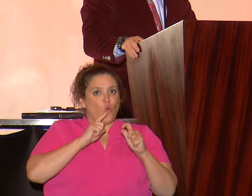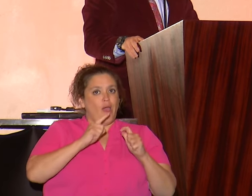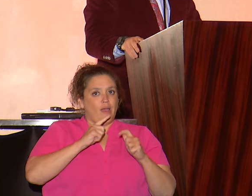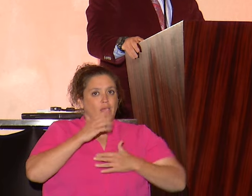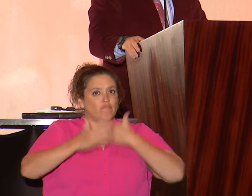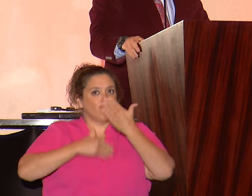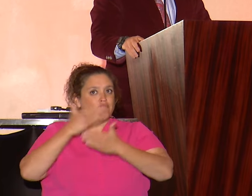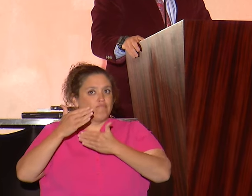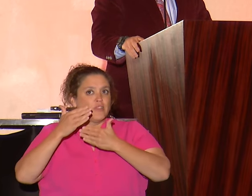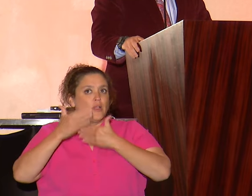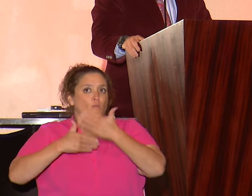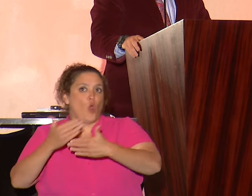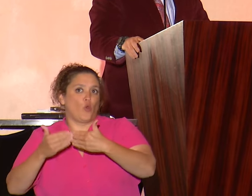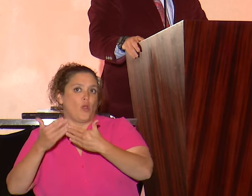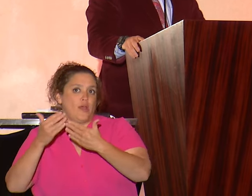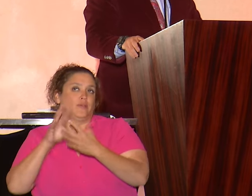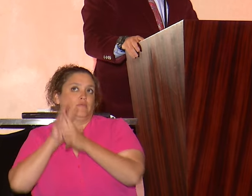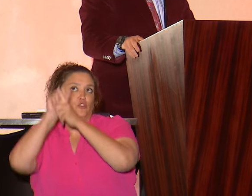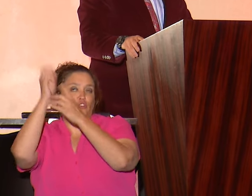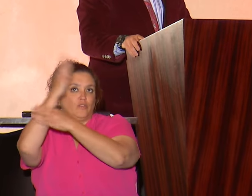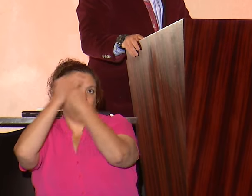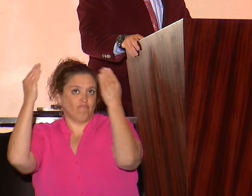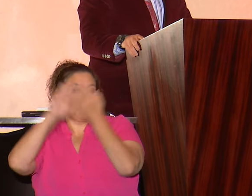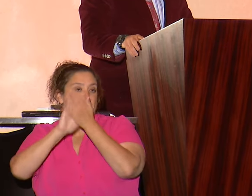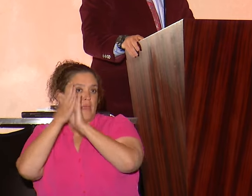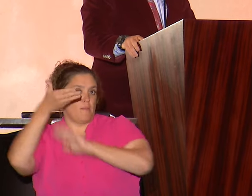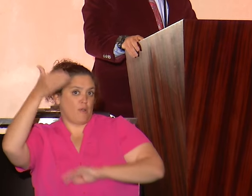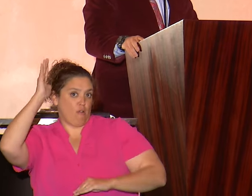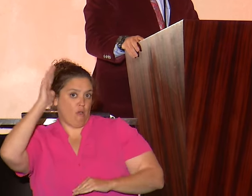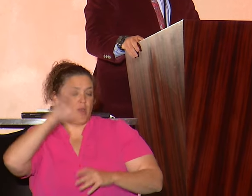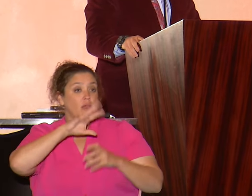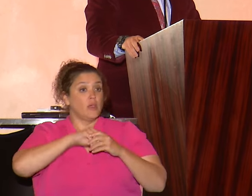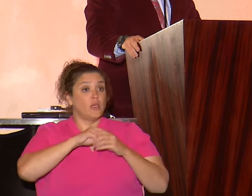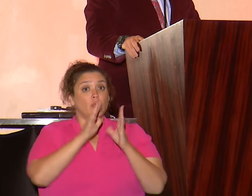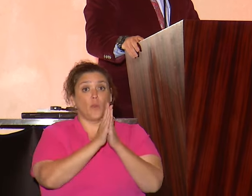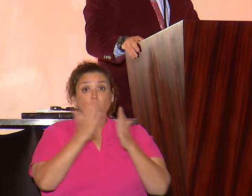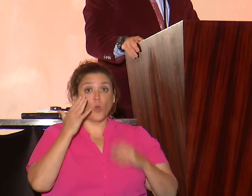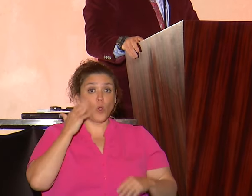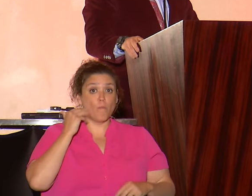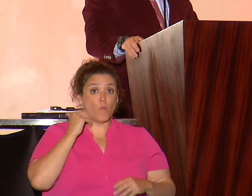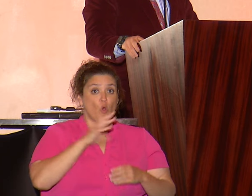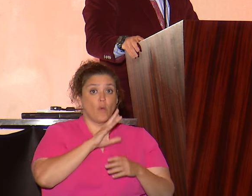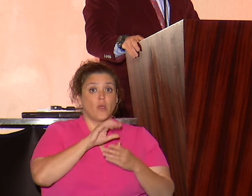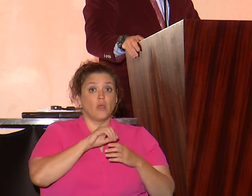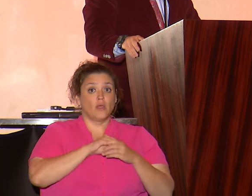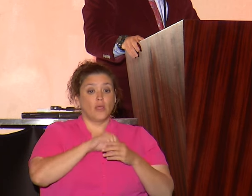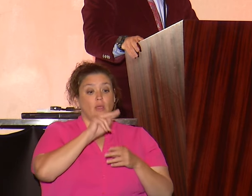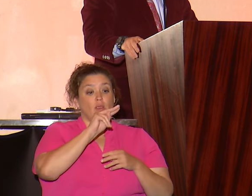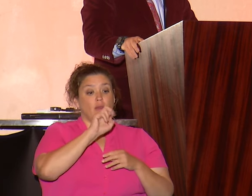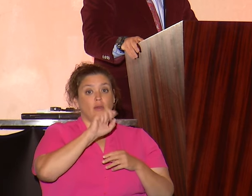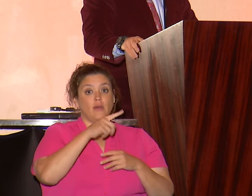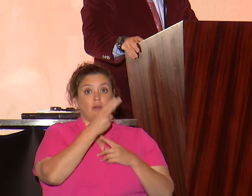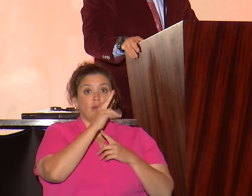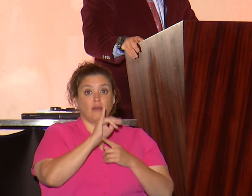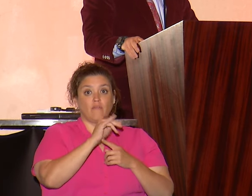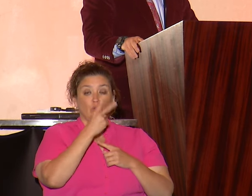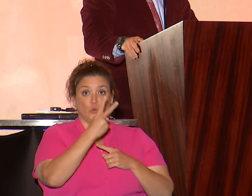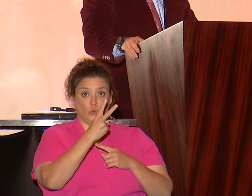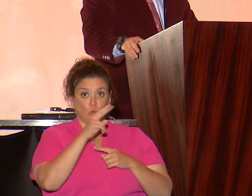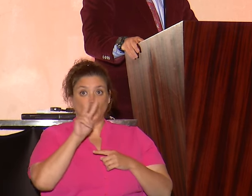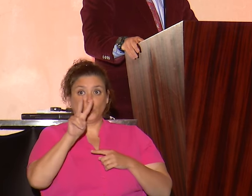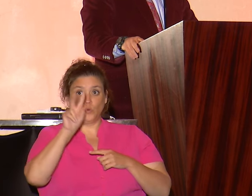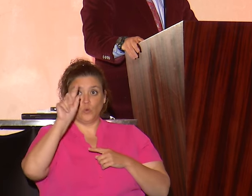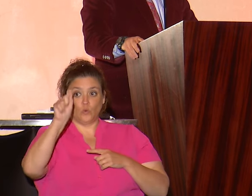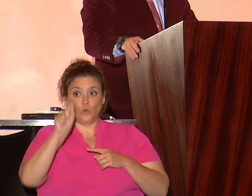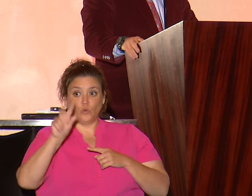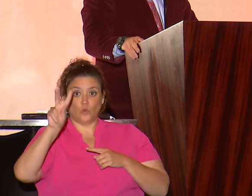exaltation and full godhood. In the Book of Mormon, in 2 Nephi 2:25, it says, "Adam